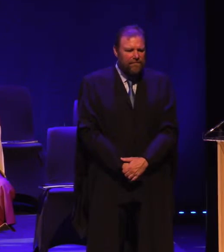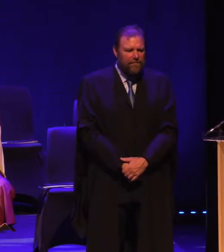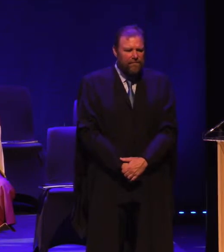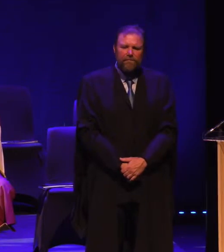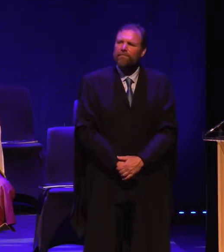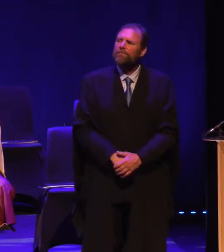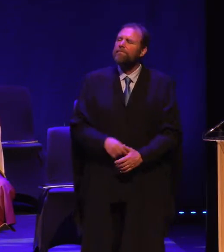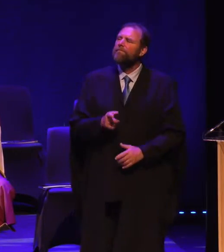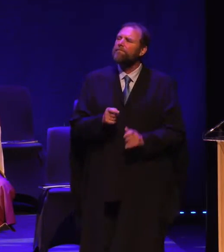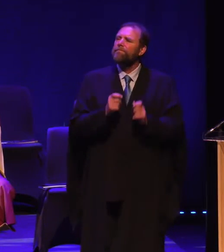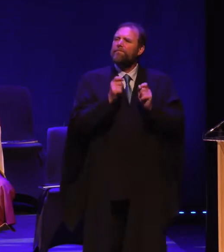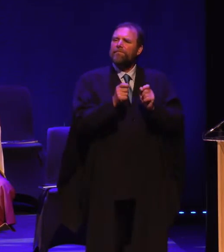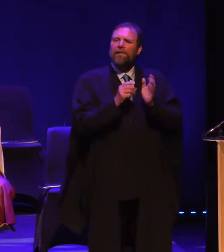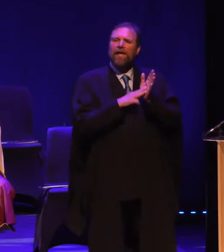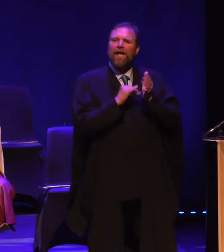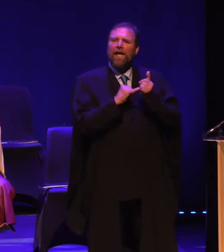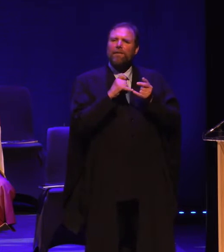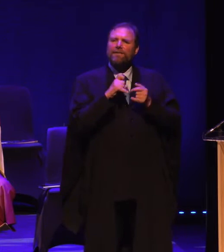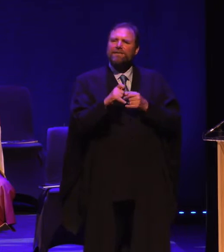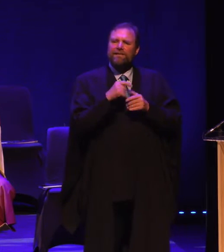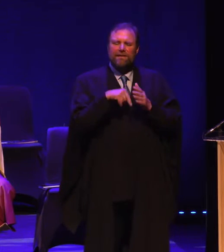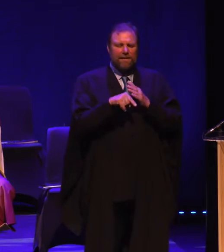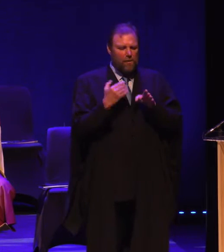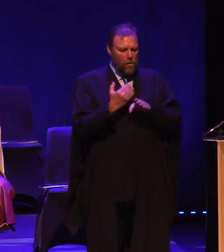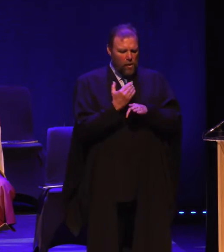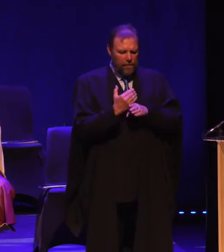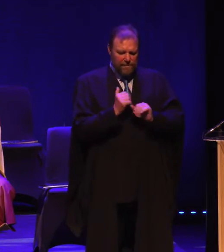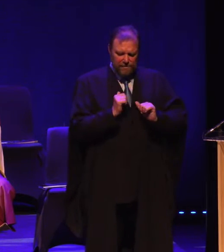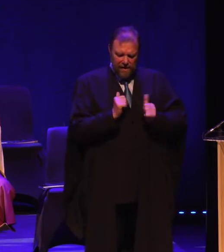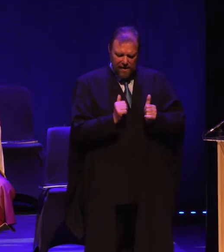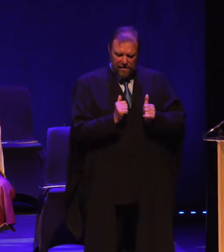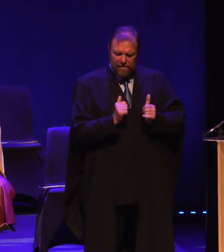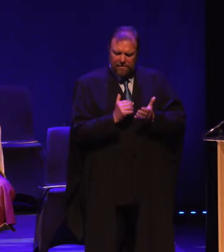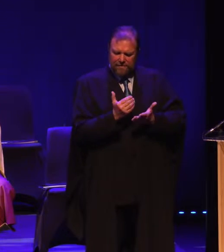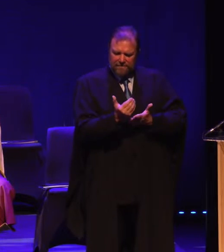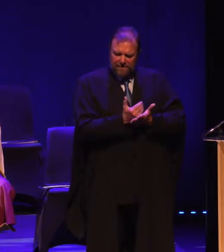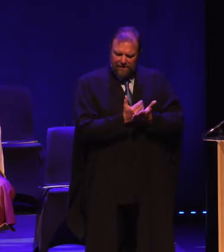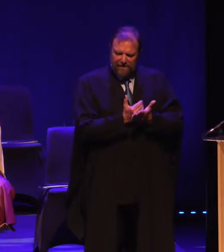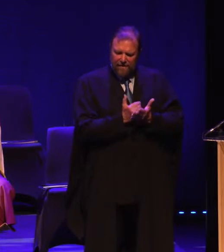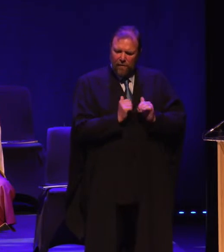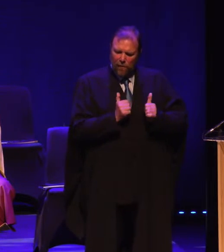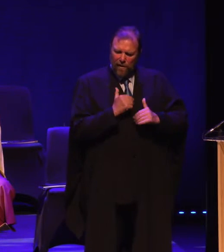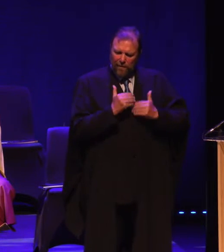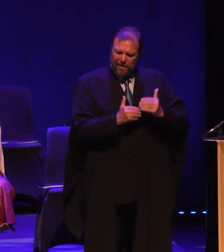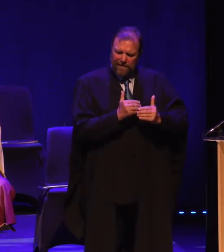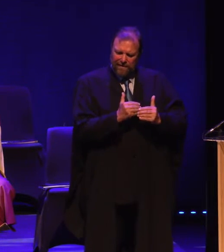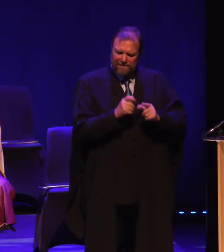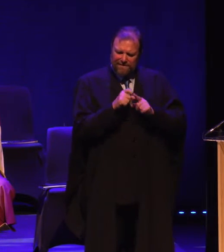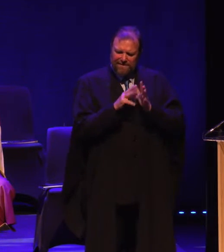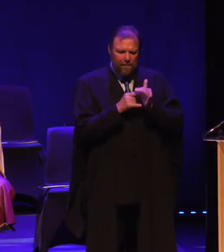For the Master of Science in Occupational Safety, Health and Wellbeing Dimensions,